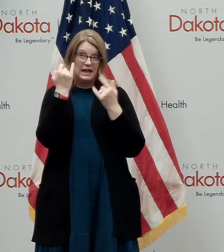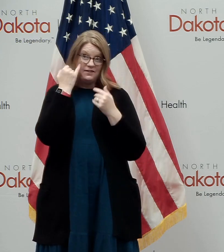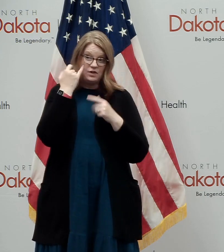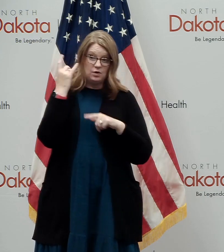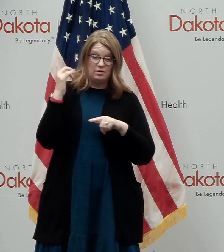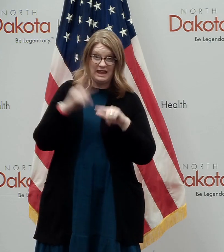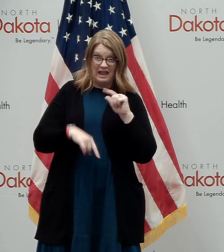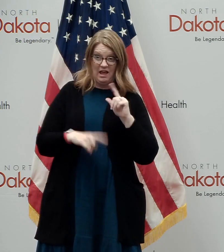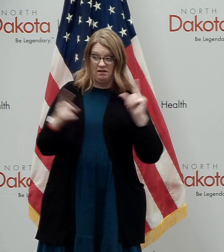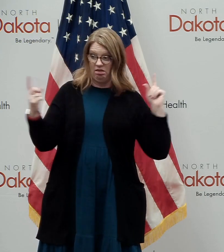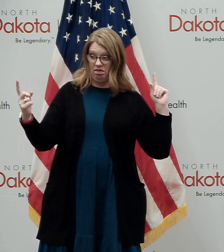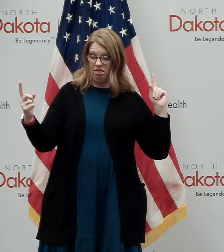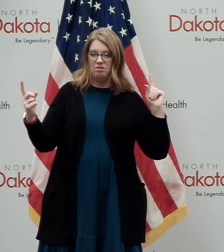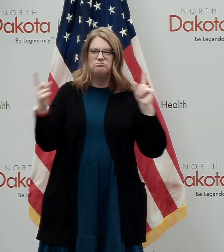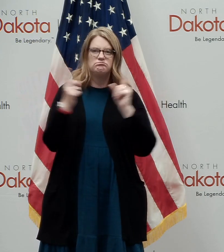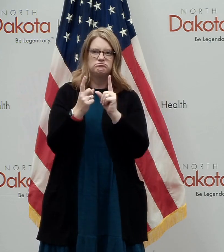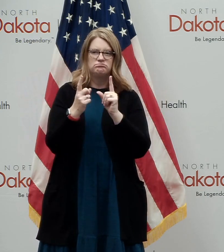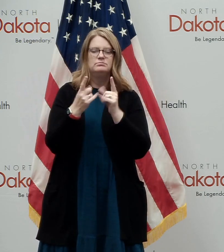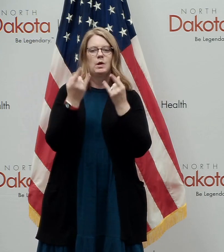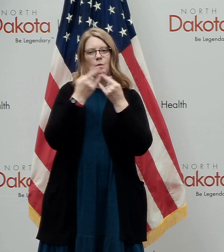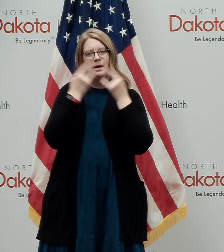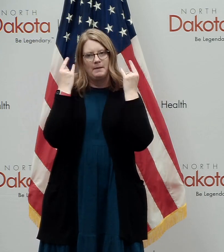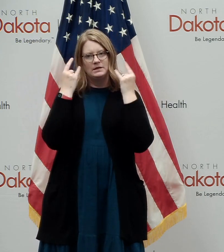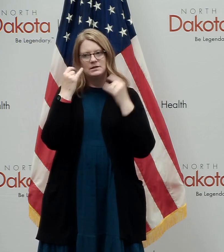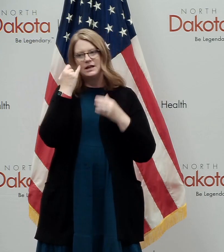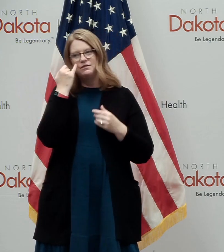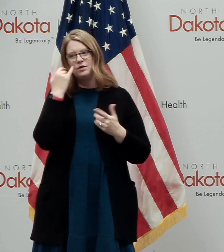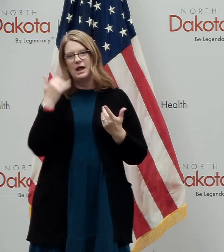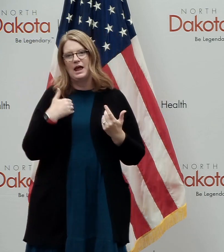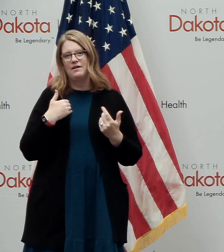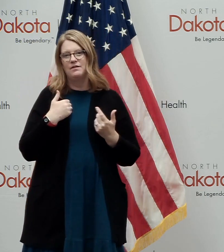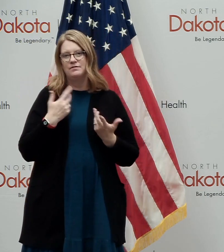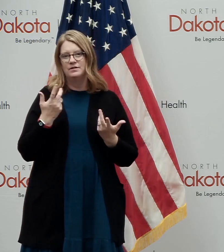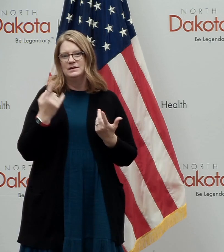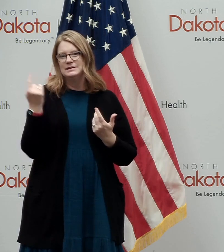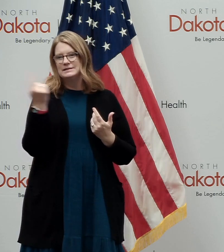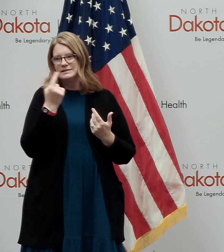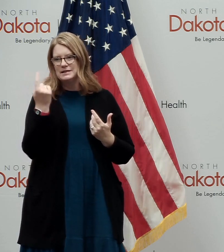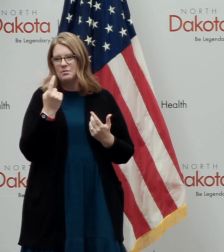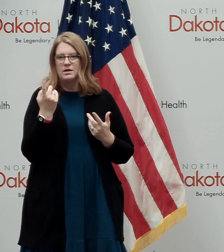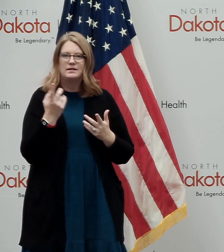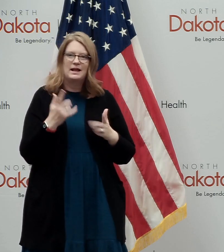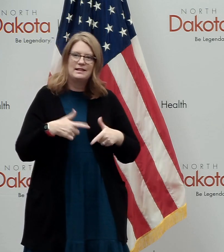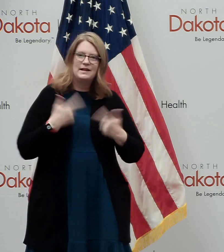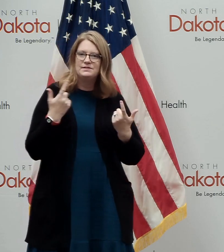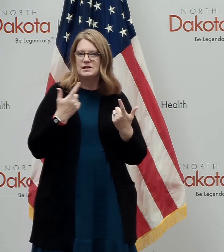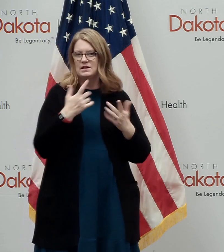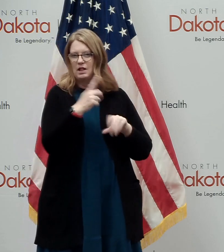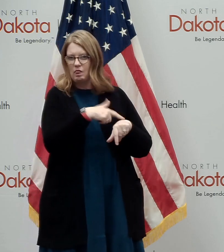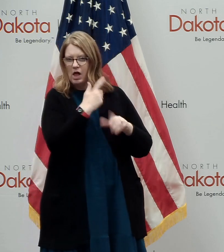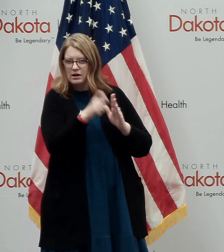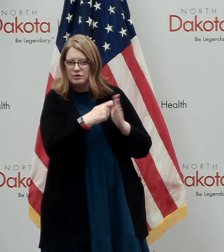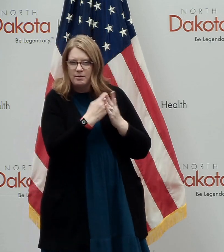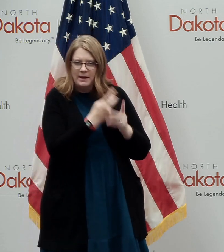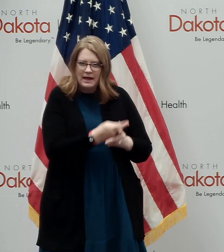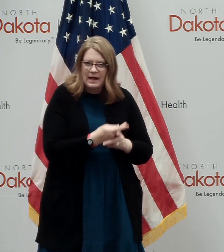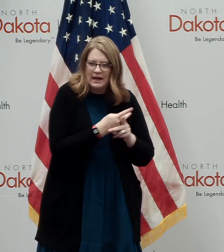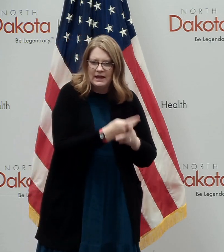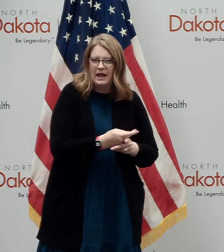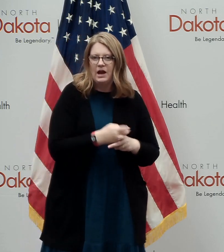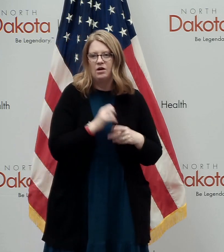to social distance. But if you've got a vulnerable family member, or if you've got someone who's in a long-term care facility, then you understand